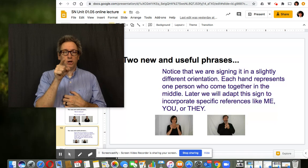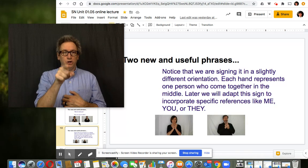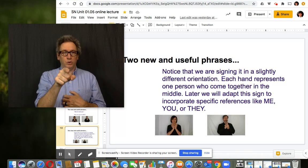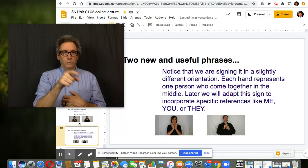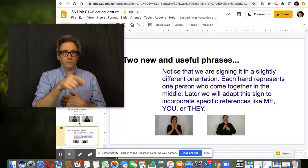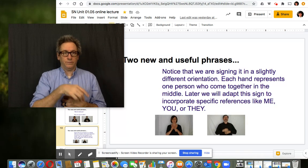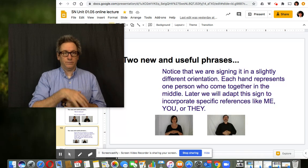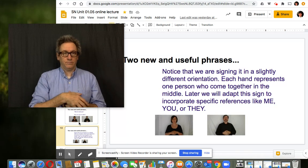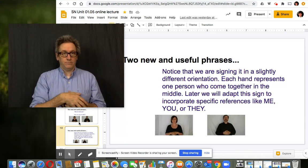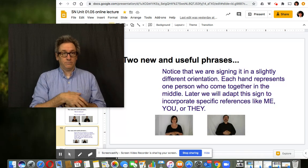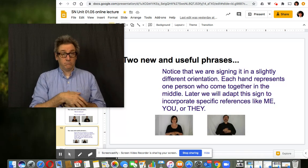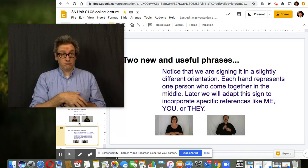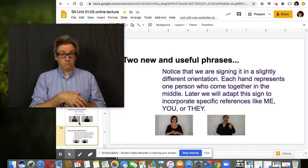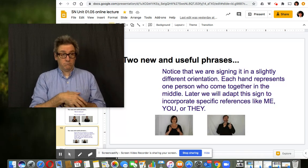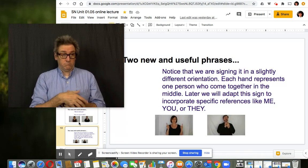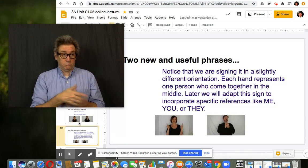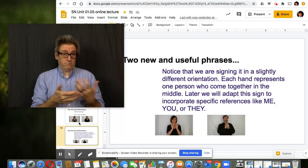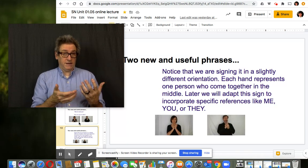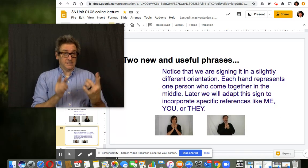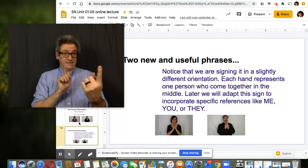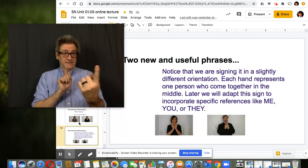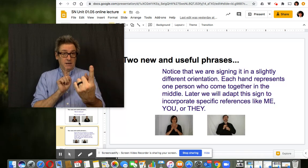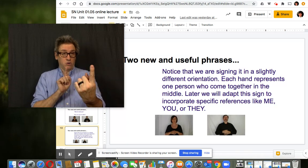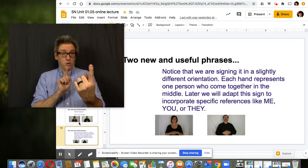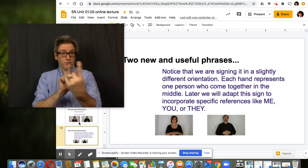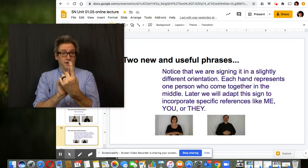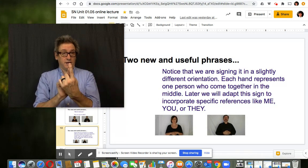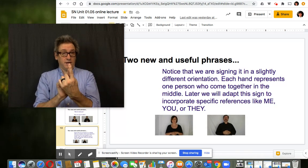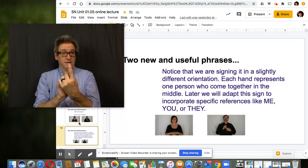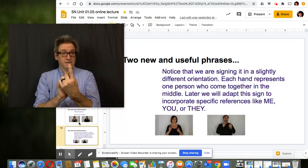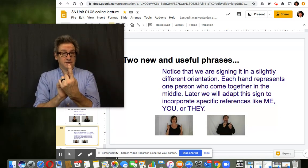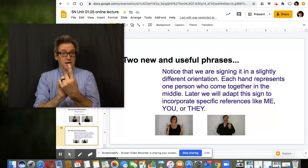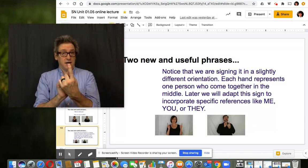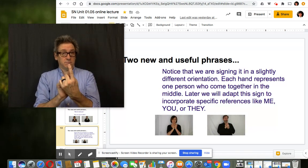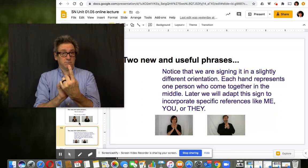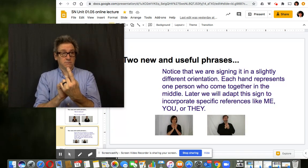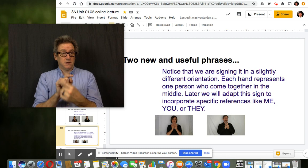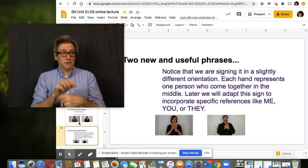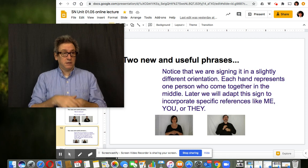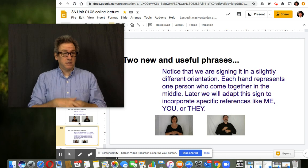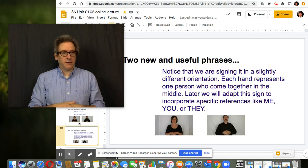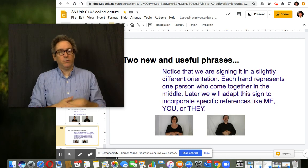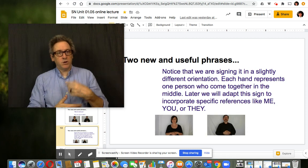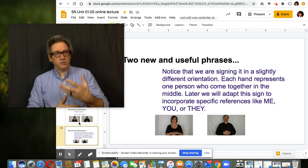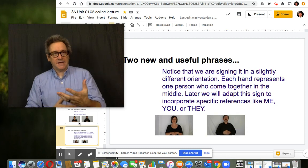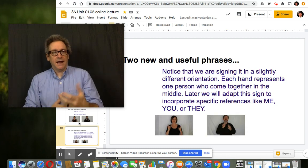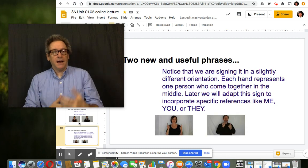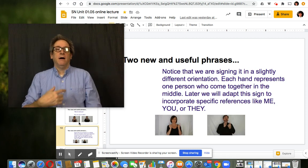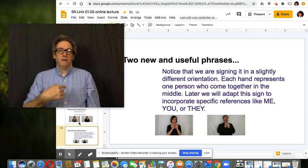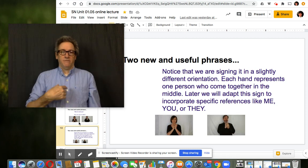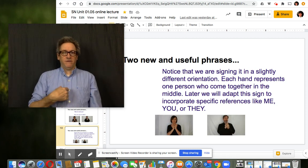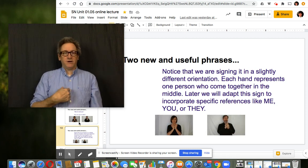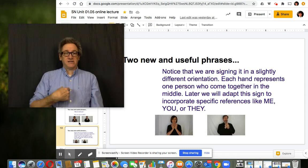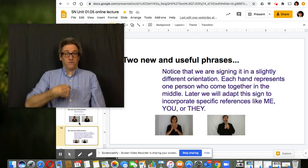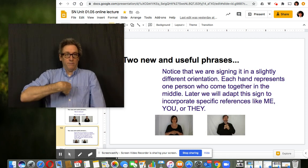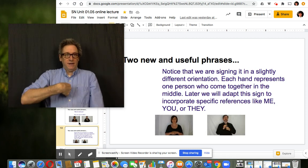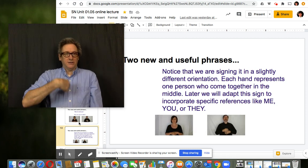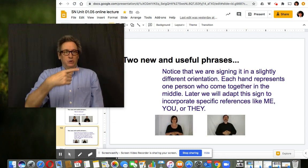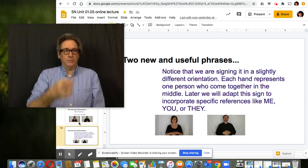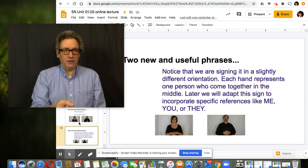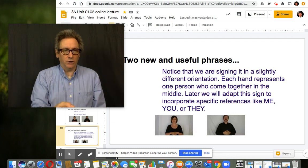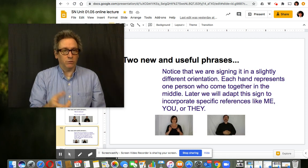you because it's incorporated in this sign. Like we don't say, very nice